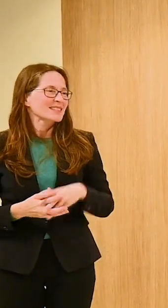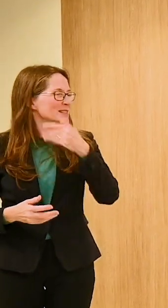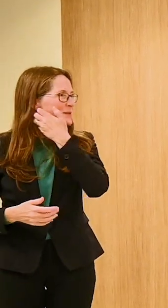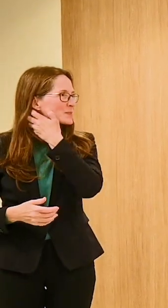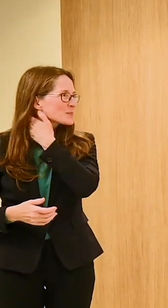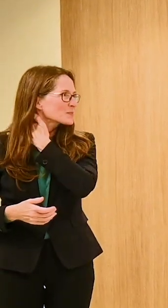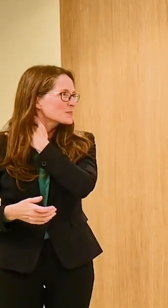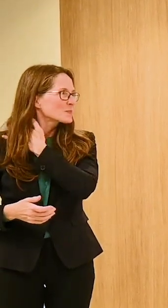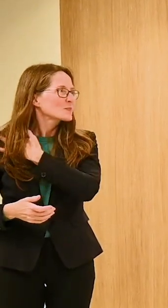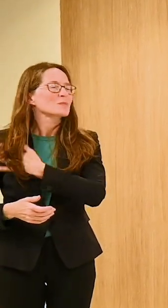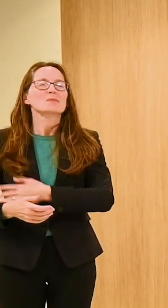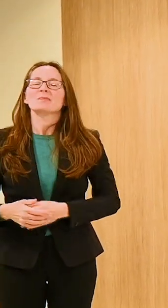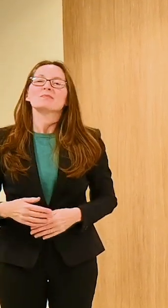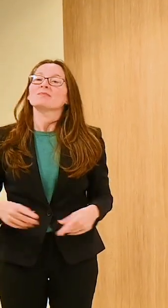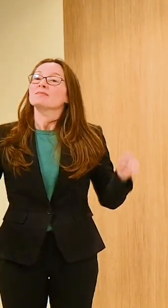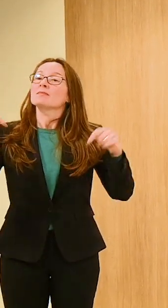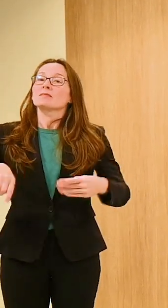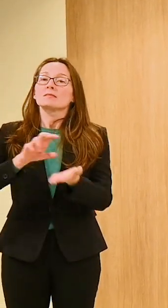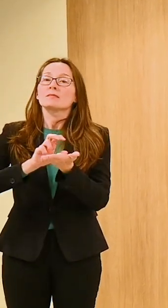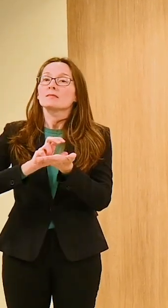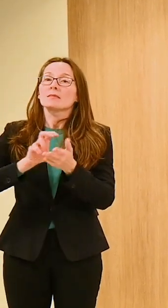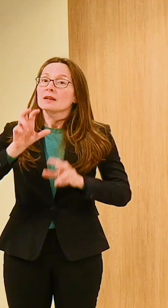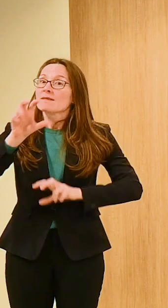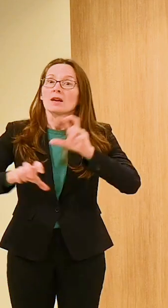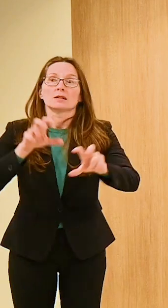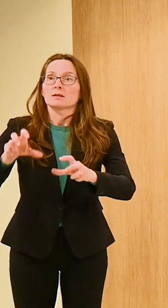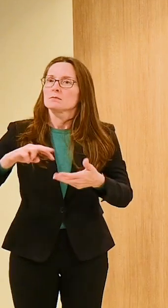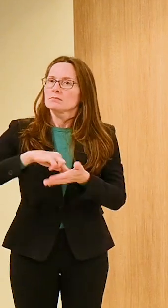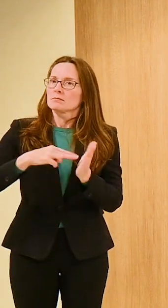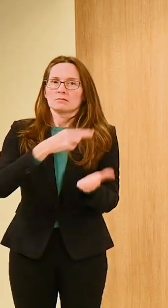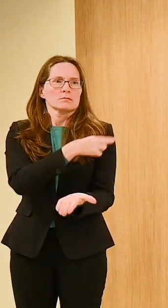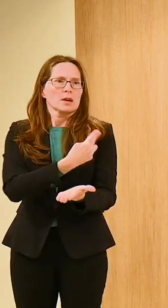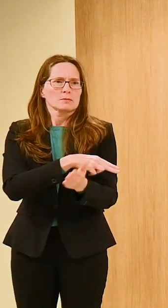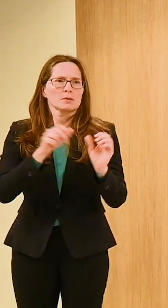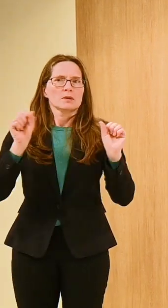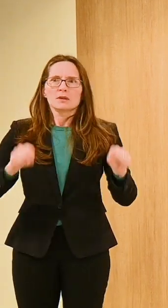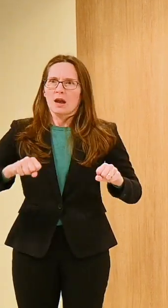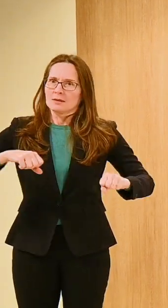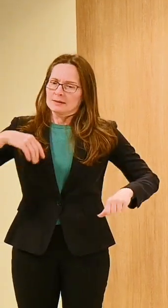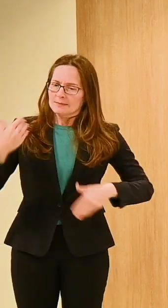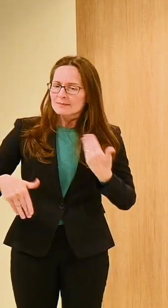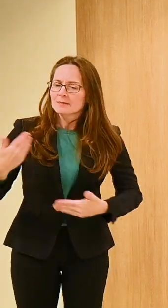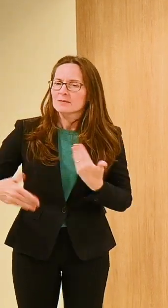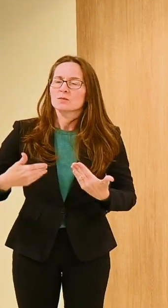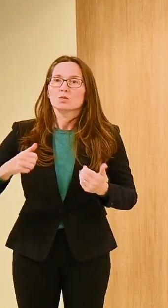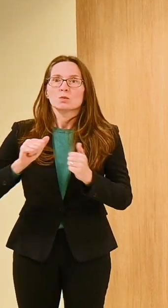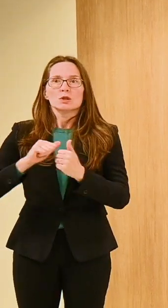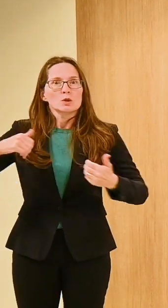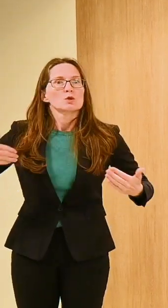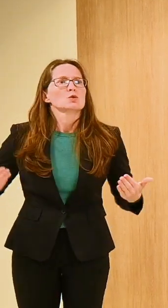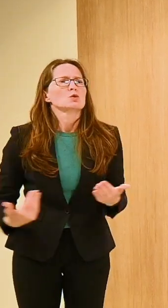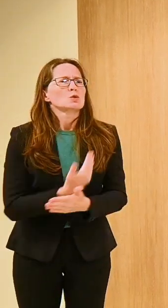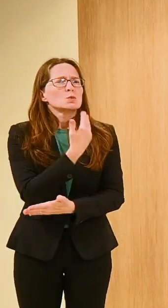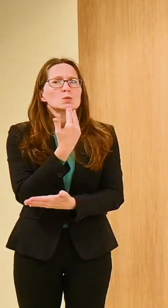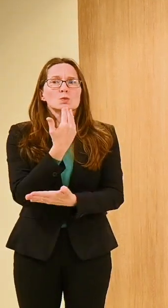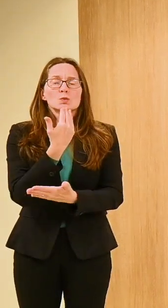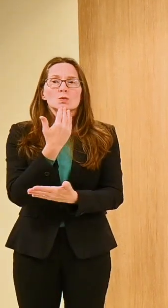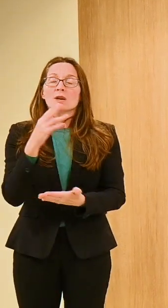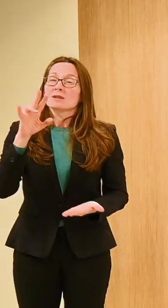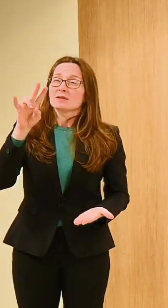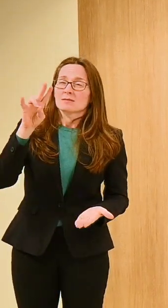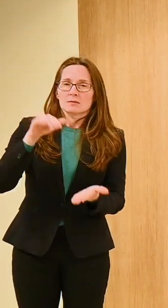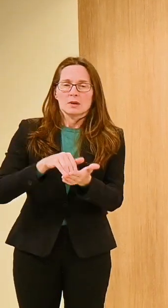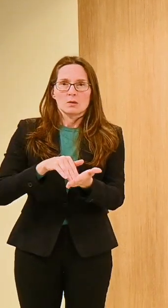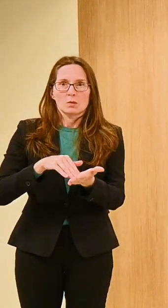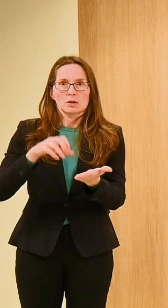This investment will enable the hospital to proceed with new, transformational, 7,000 square